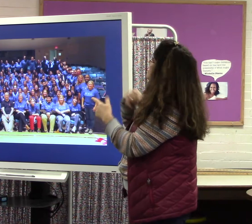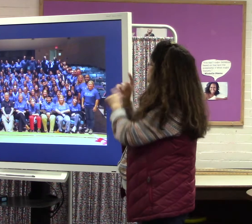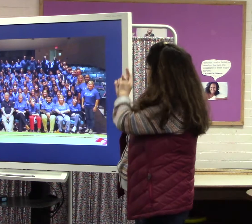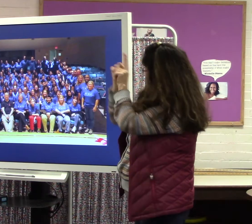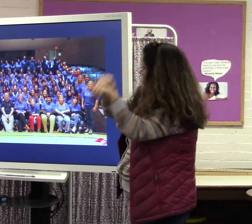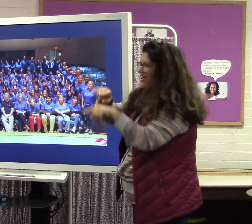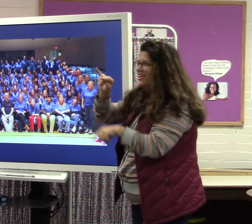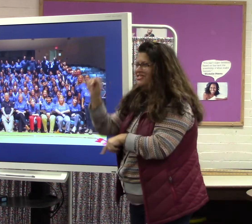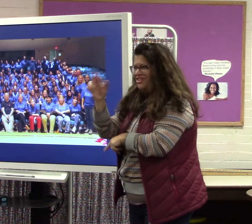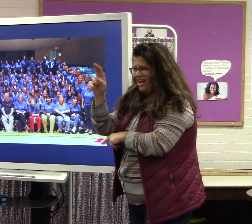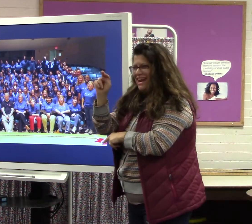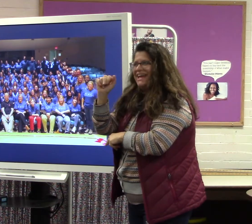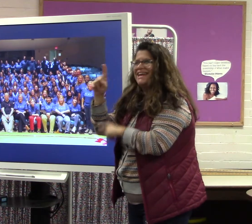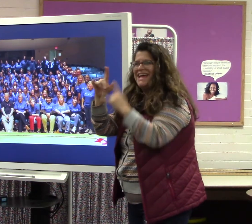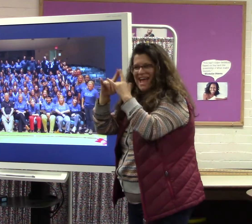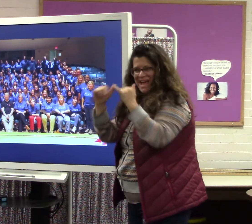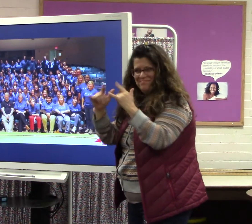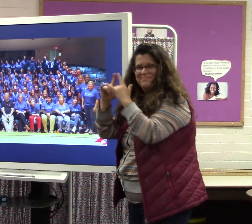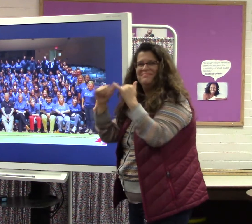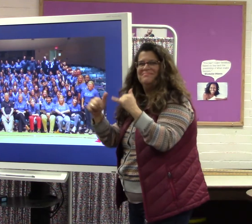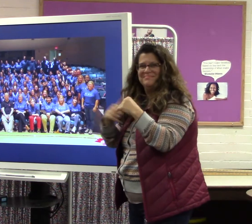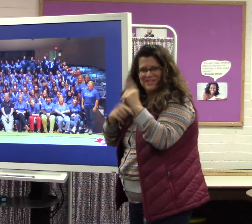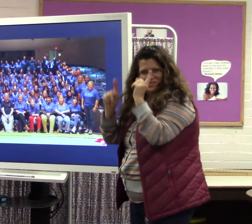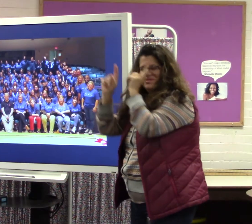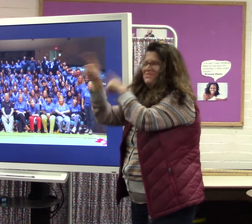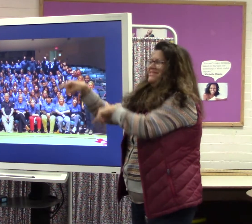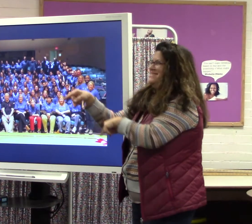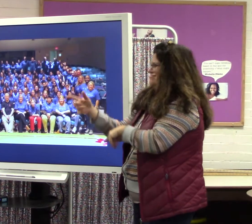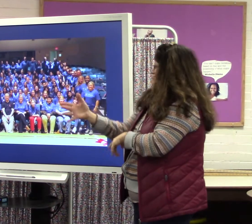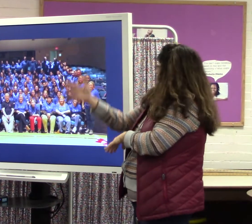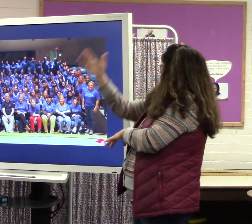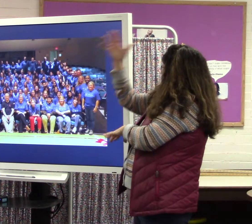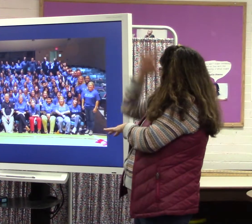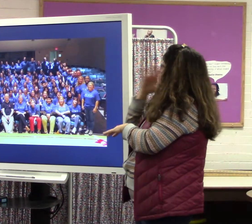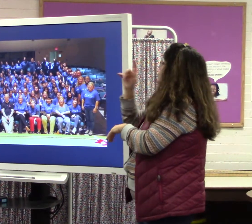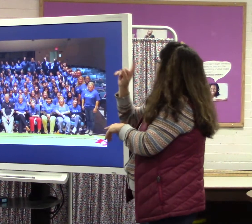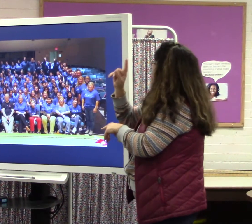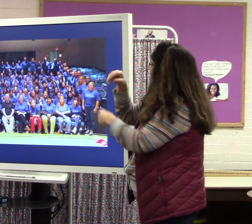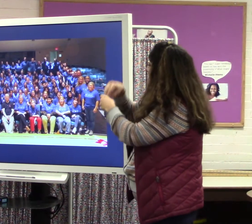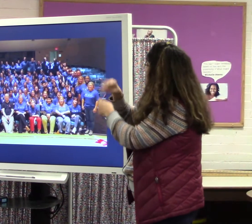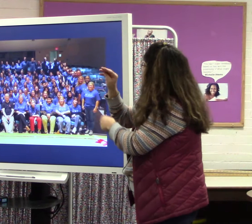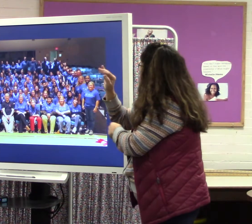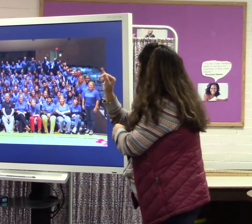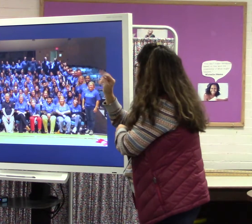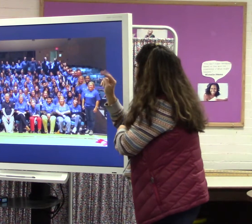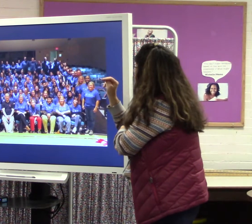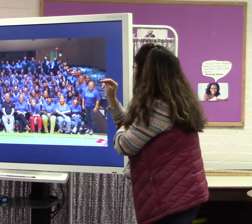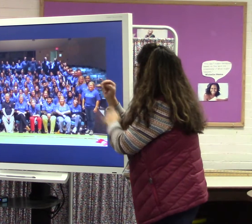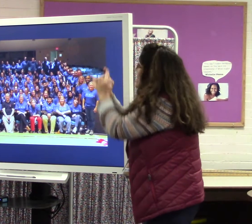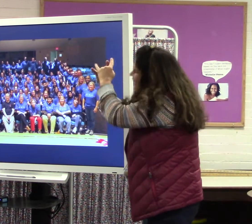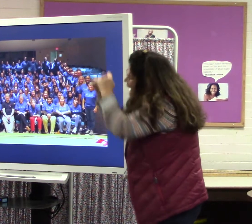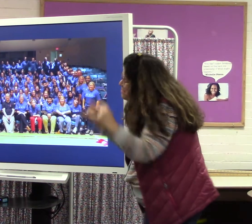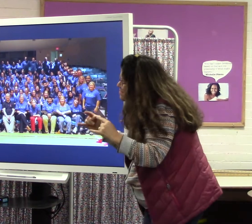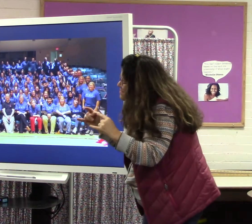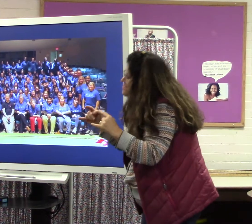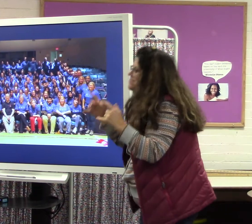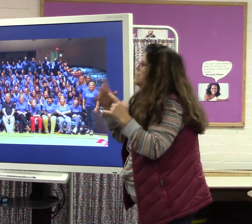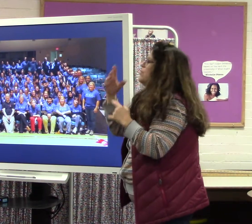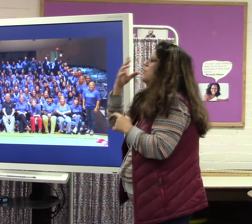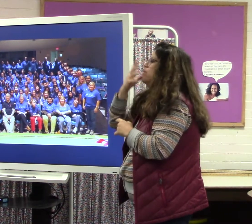school and I was a junior and I was able to go to the junior NAD camp. And that was so long ago, and it was in Minnesota. It was it was a